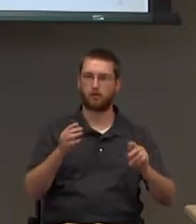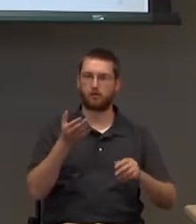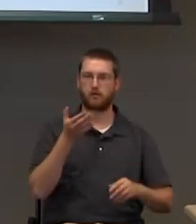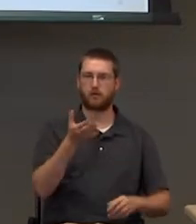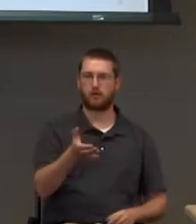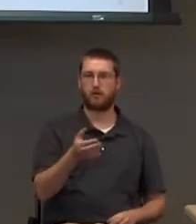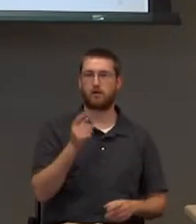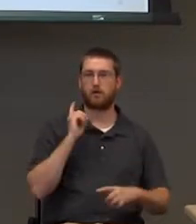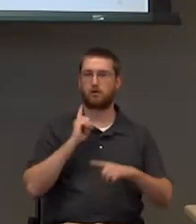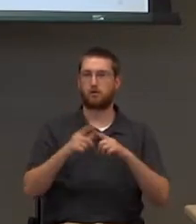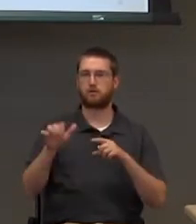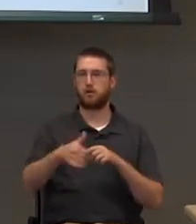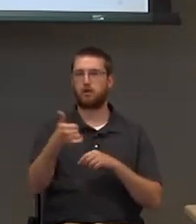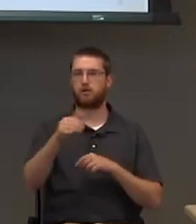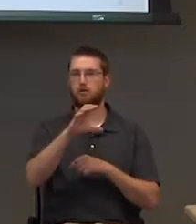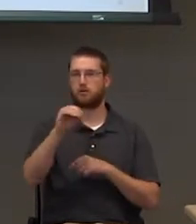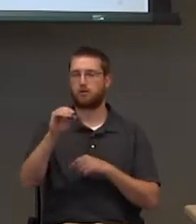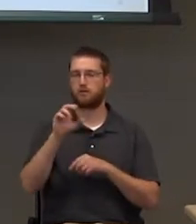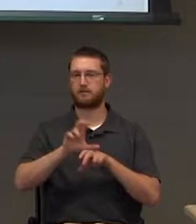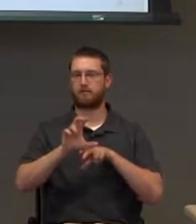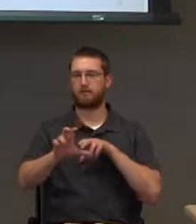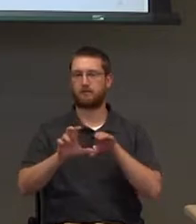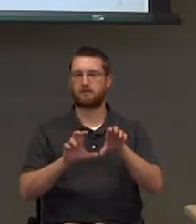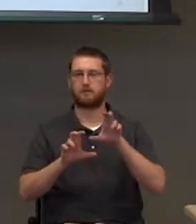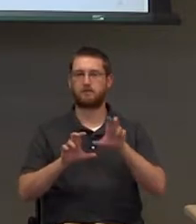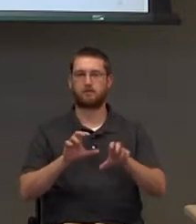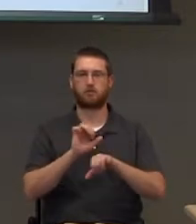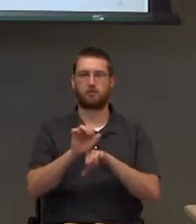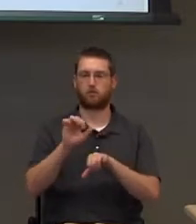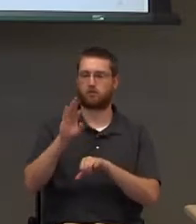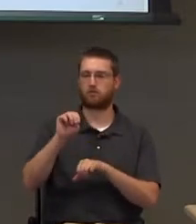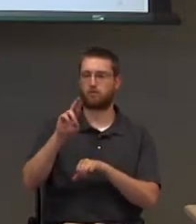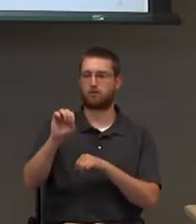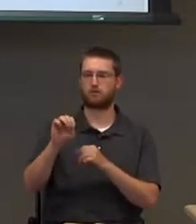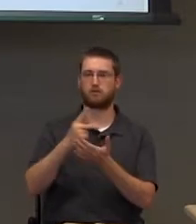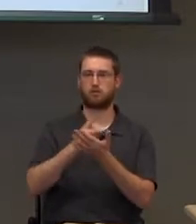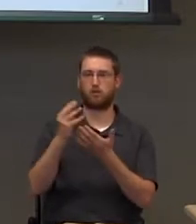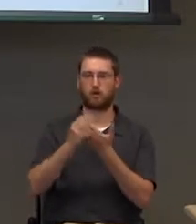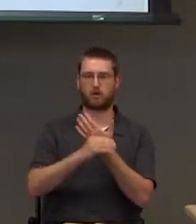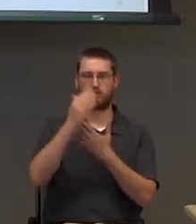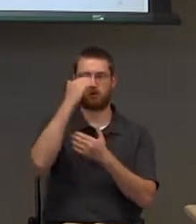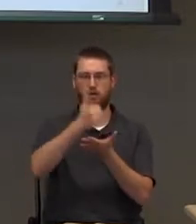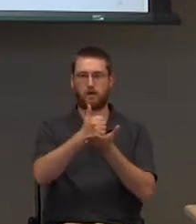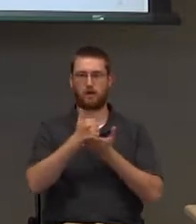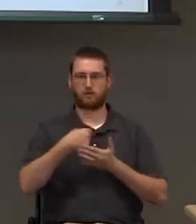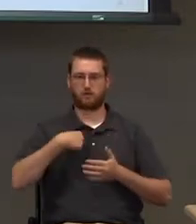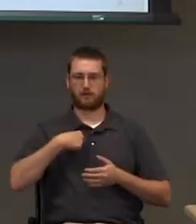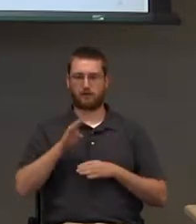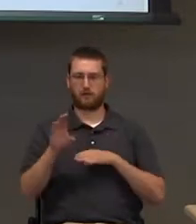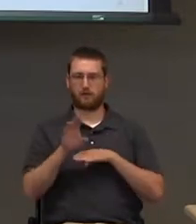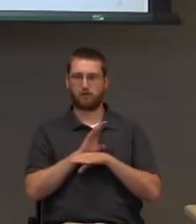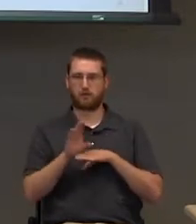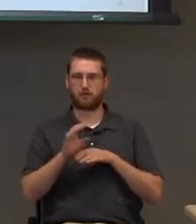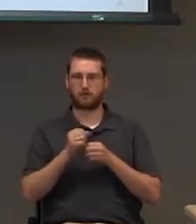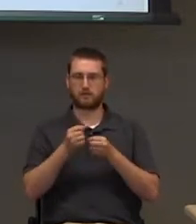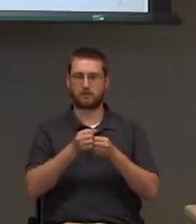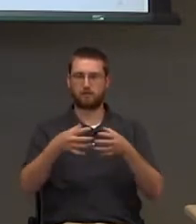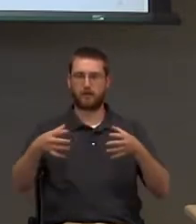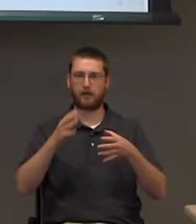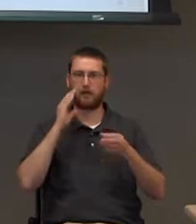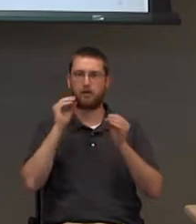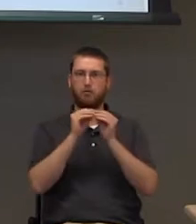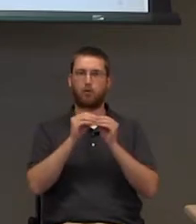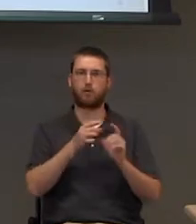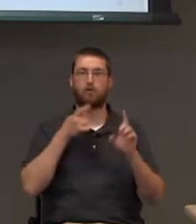and there's actually already companies that are investing in workforce programs because they know it helps them. How can we formalize that, expand it, and make it more of a